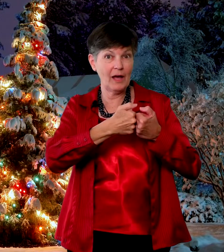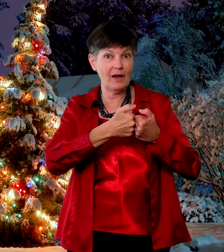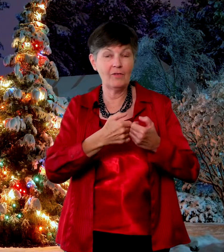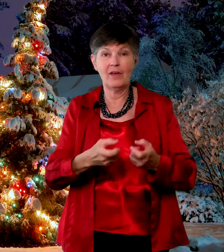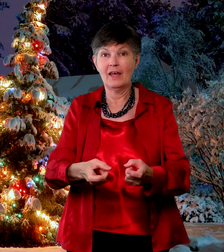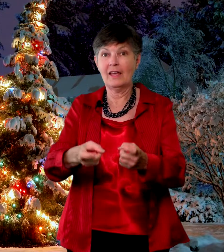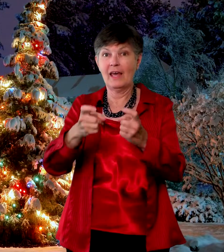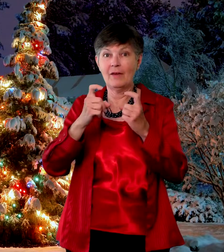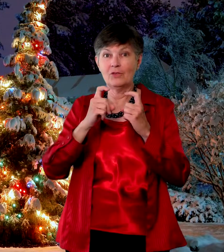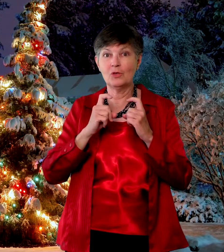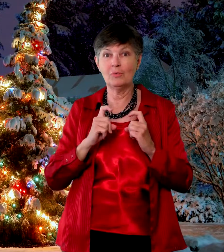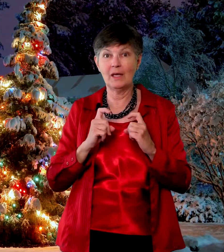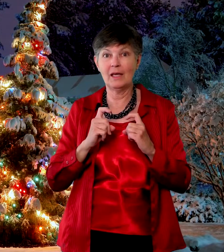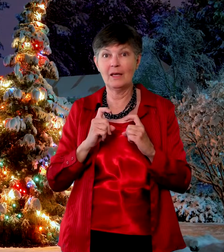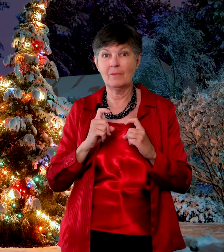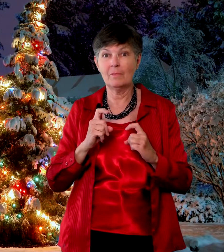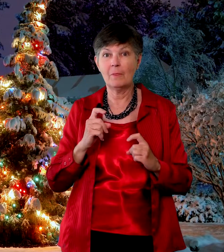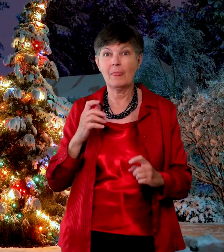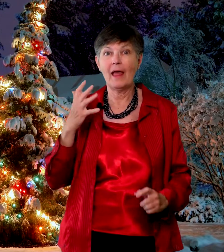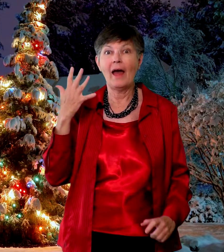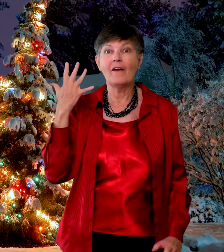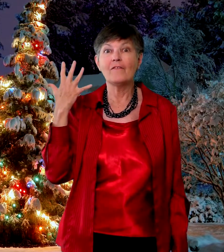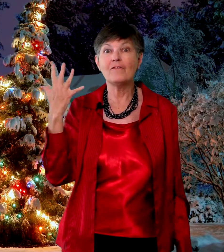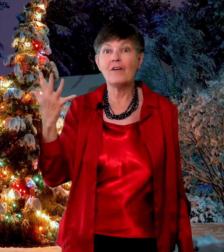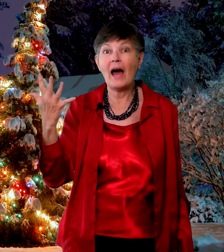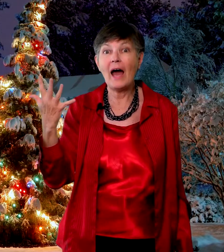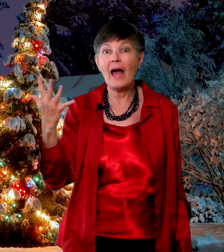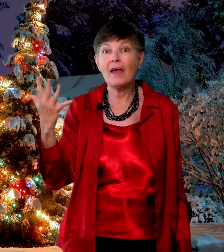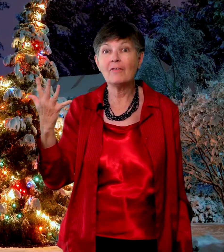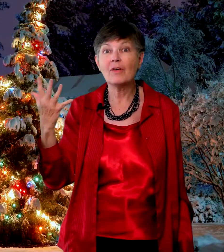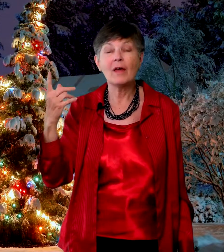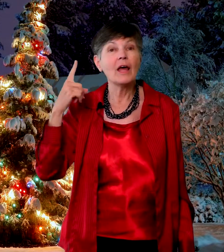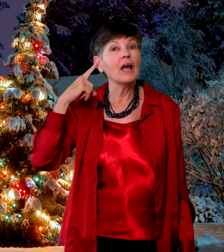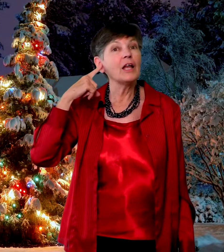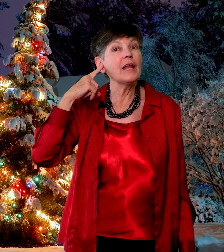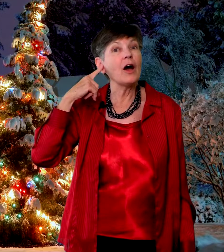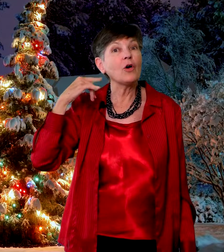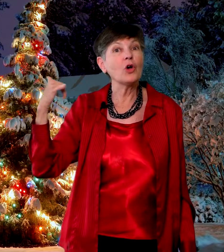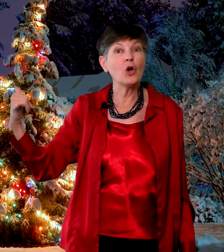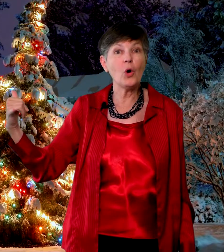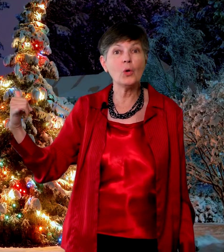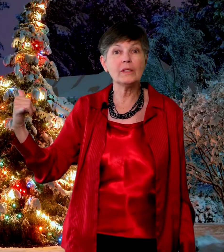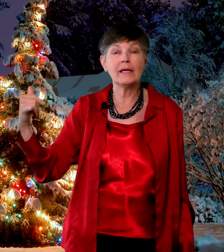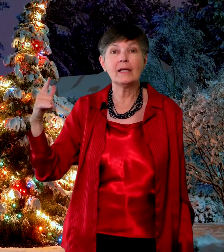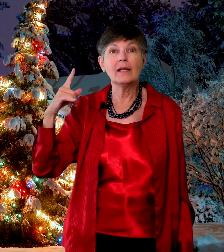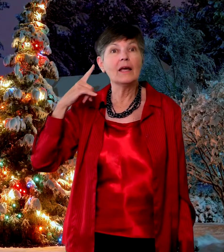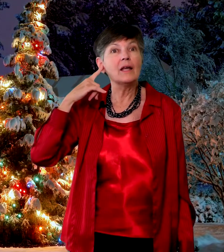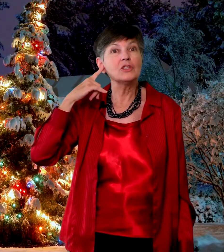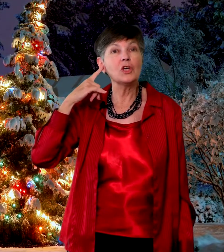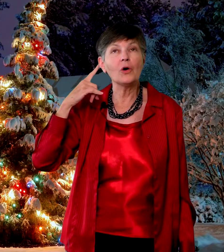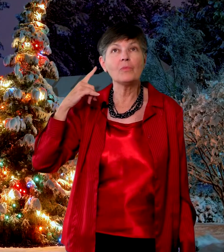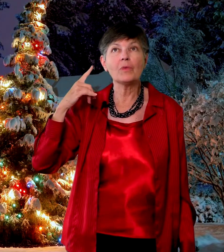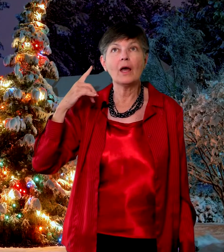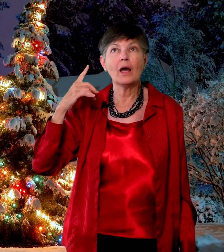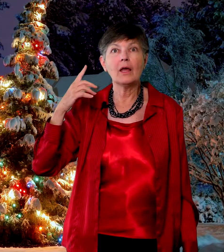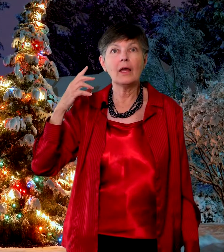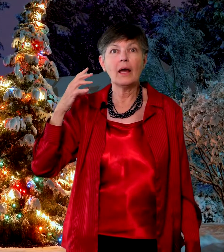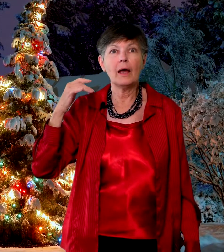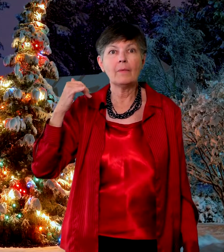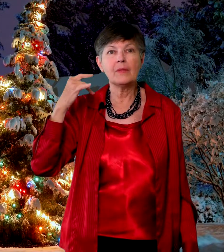love gave to me 5. Now, golden. So this